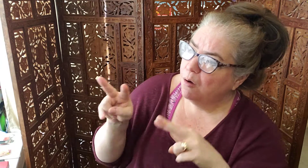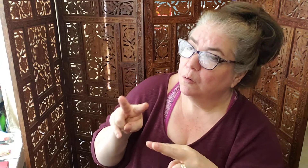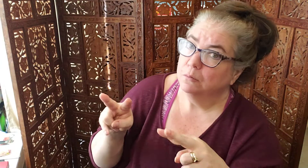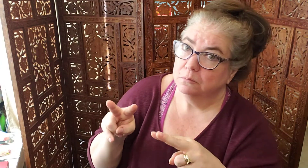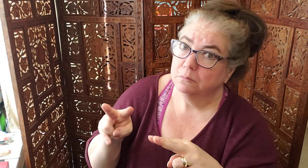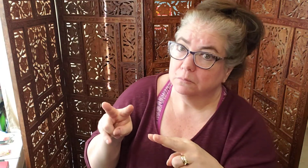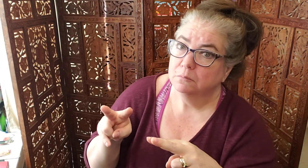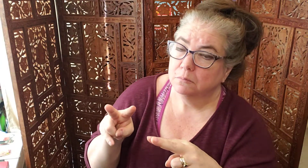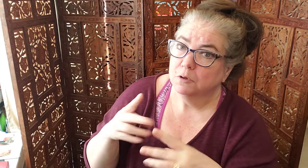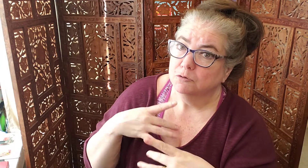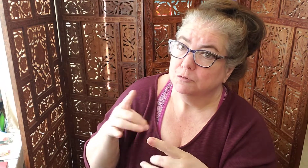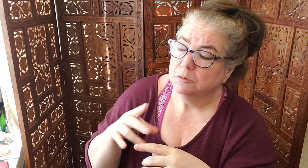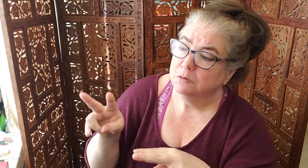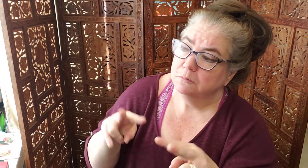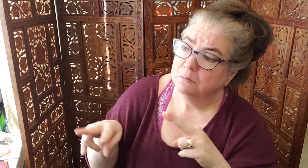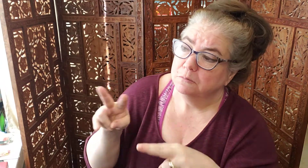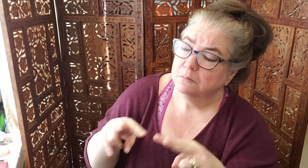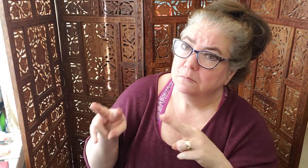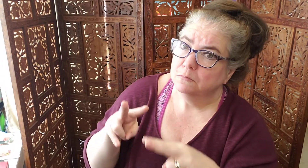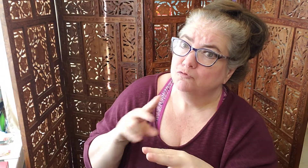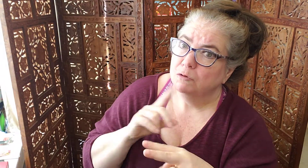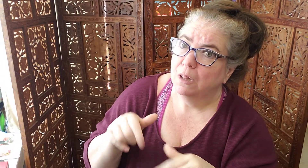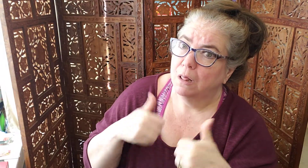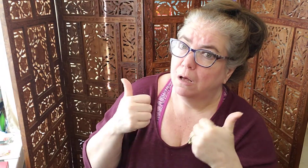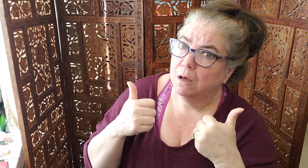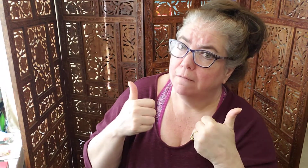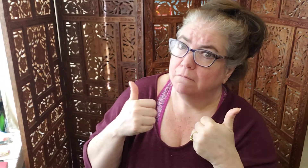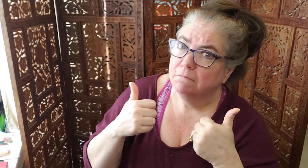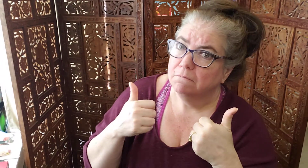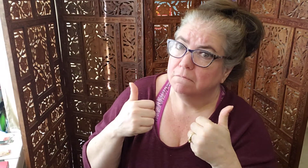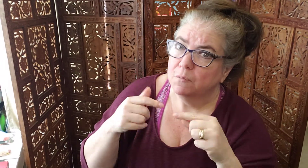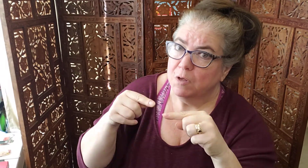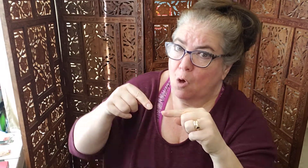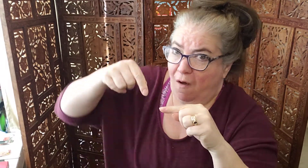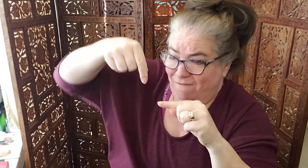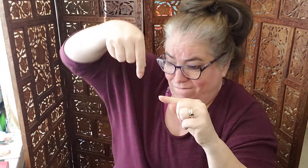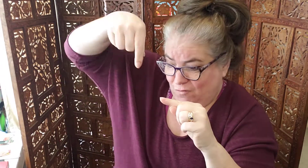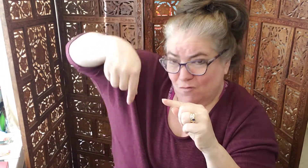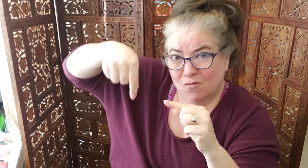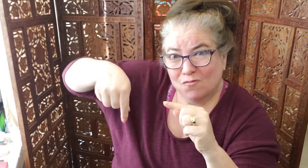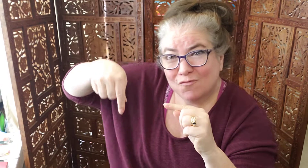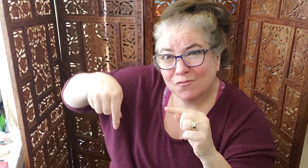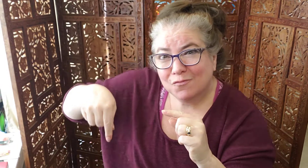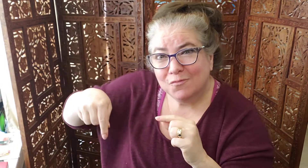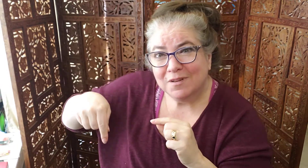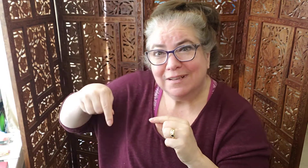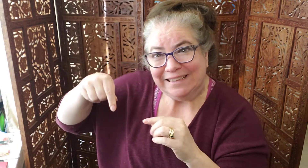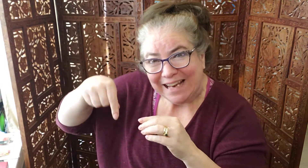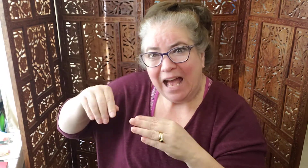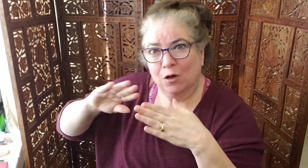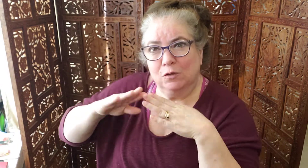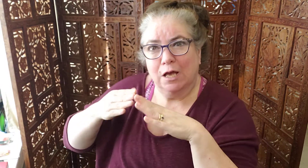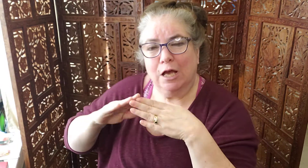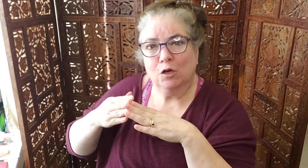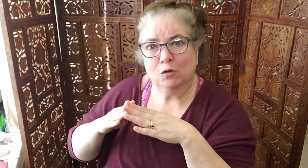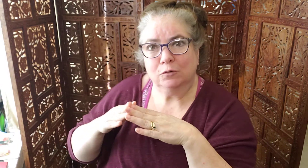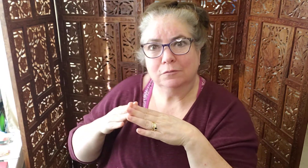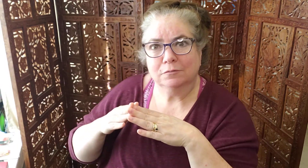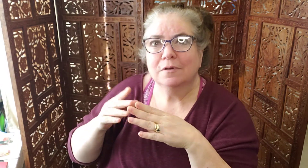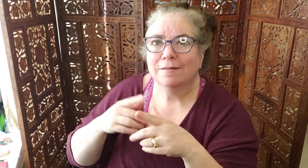could see much of it a little bit further downtown. Downtown, you'd run into black-faced